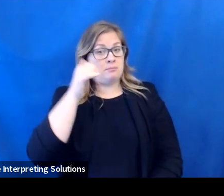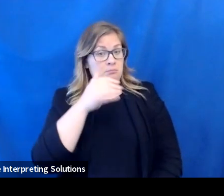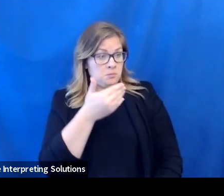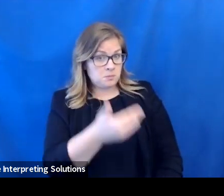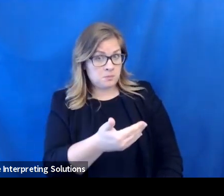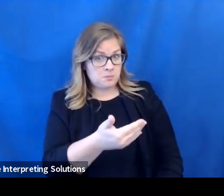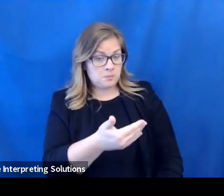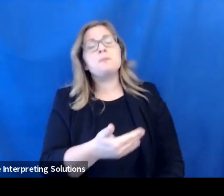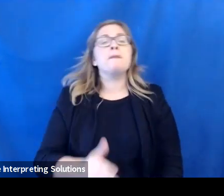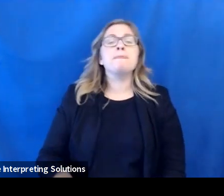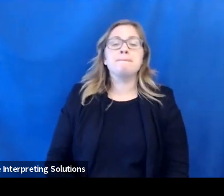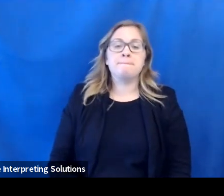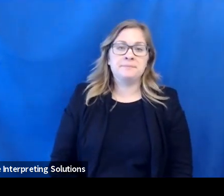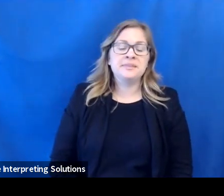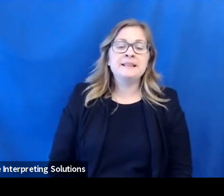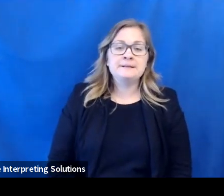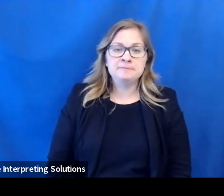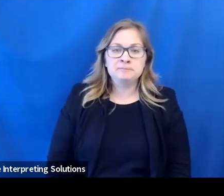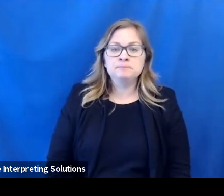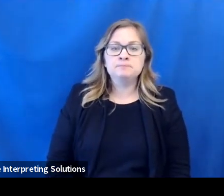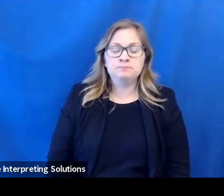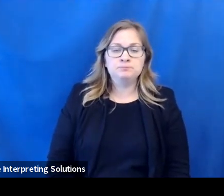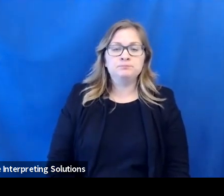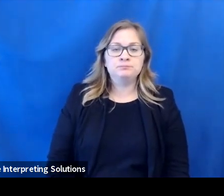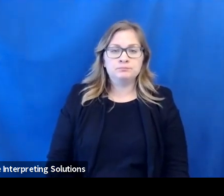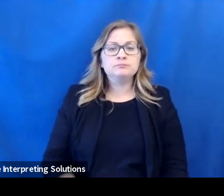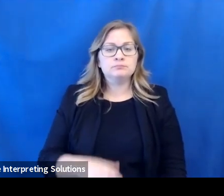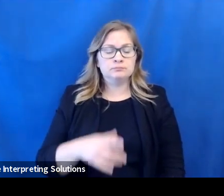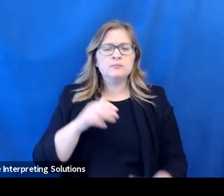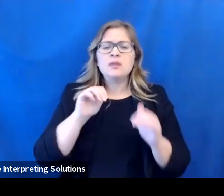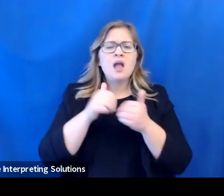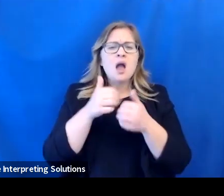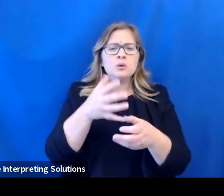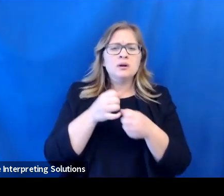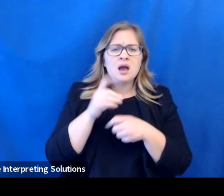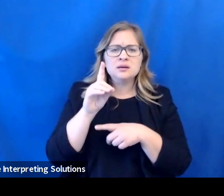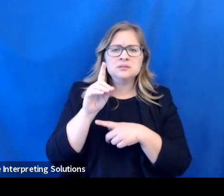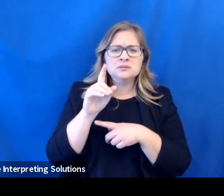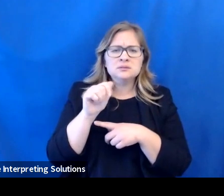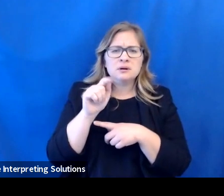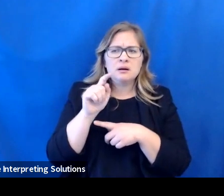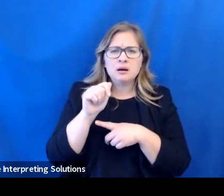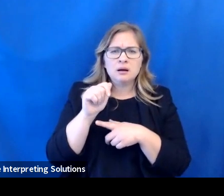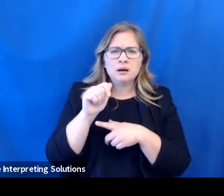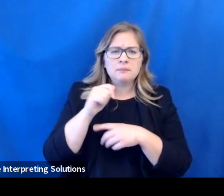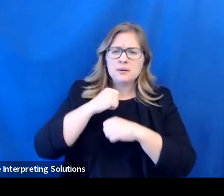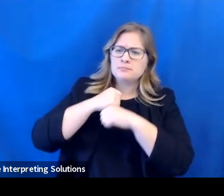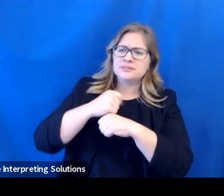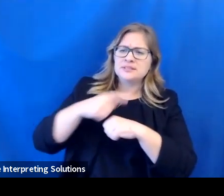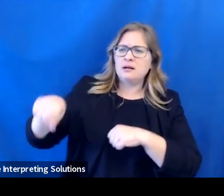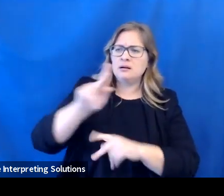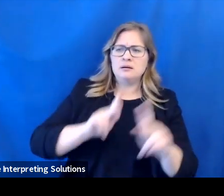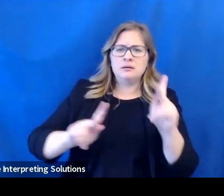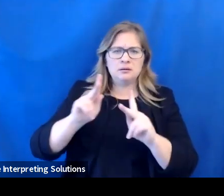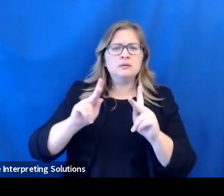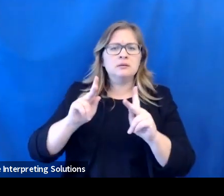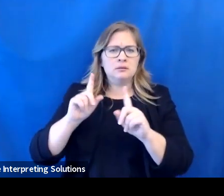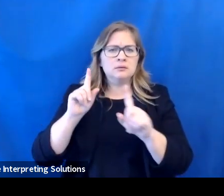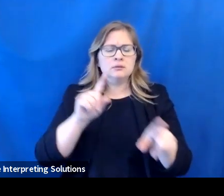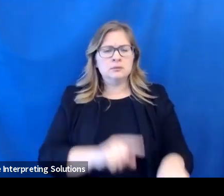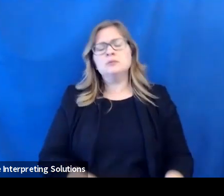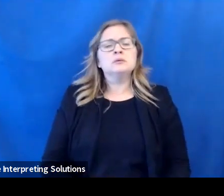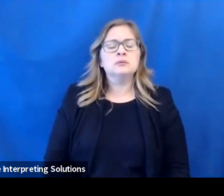how do we get that data while still protecting the public's privacy is one that we have been discussing. But I'd like Joe, if he had some